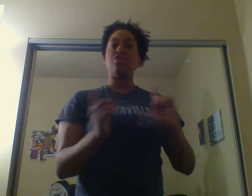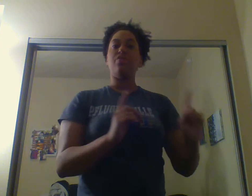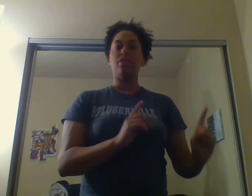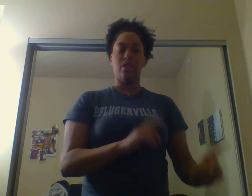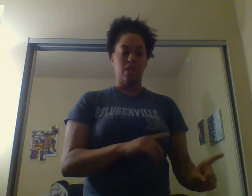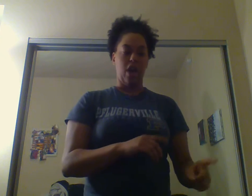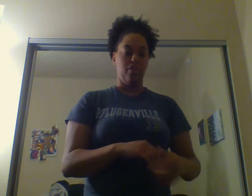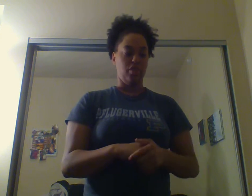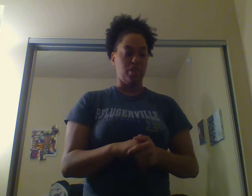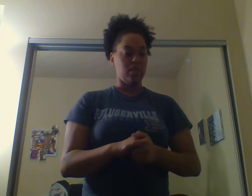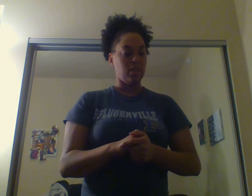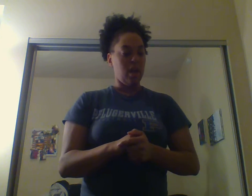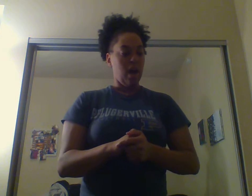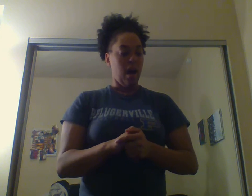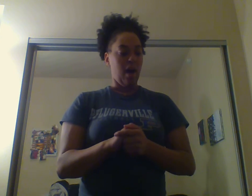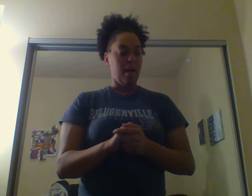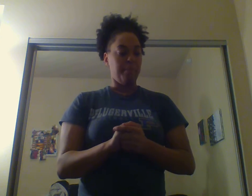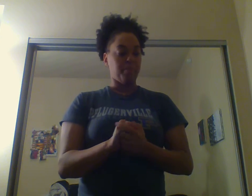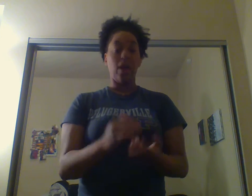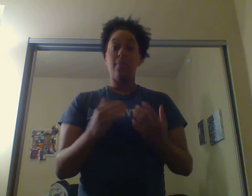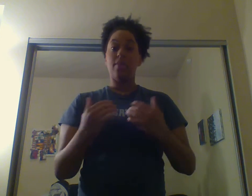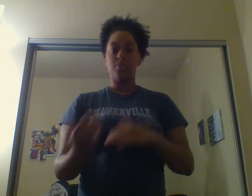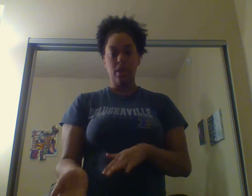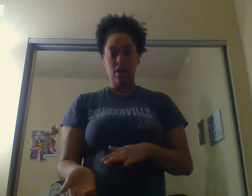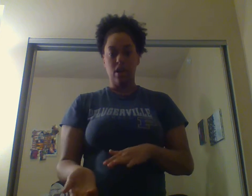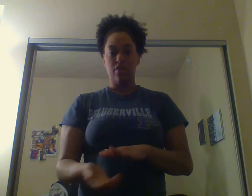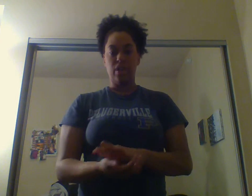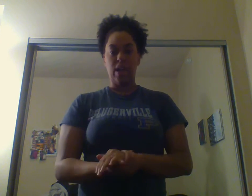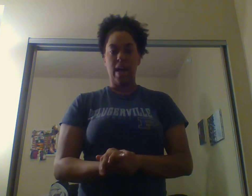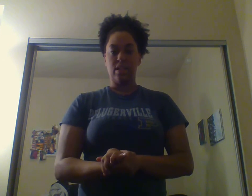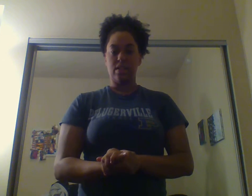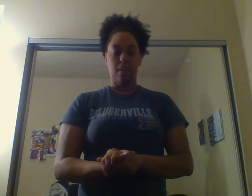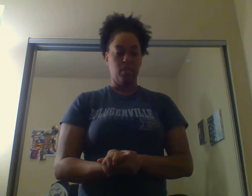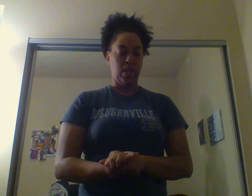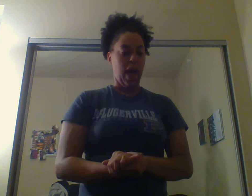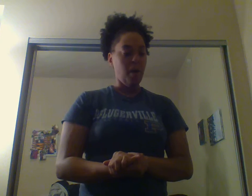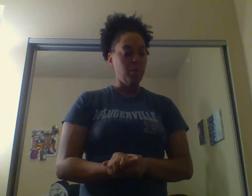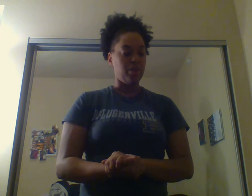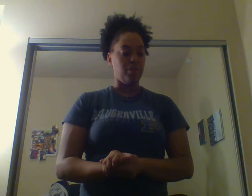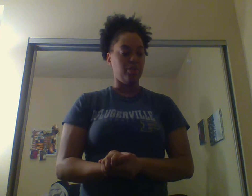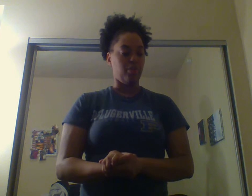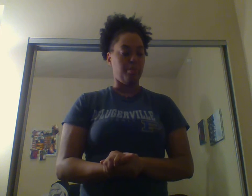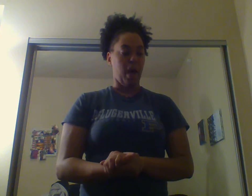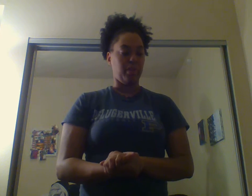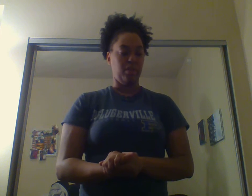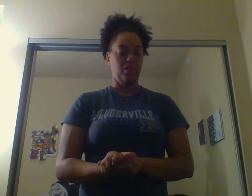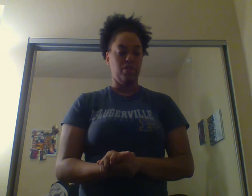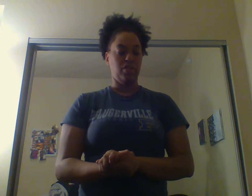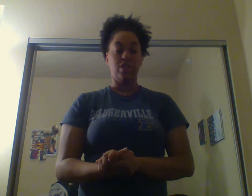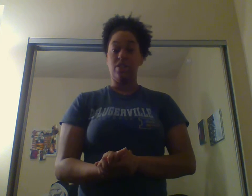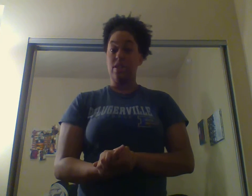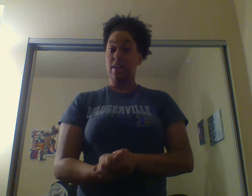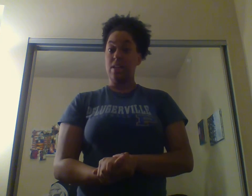different than divergence. And speaking of, the last example that I will use for practical usage is an example